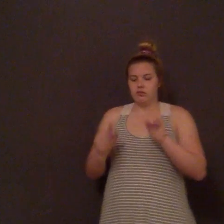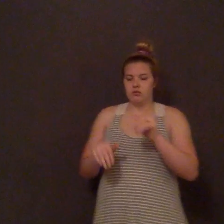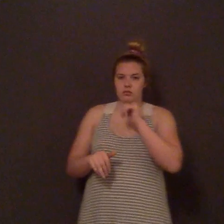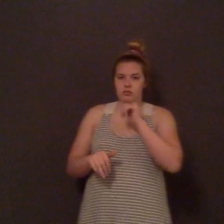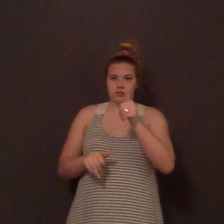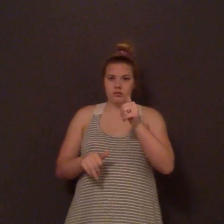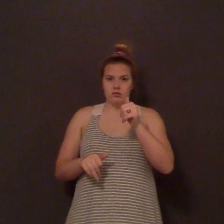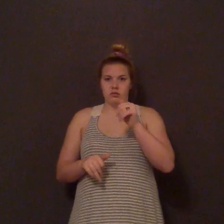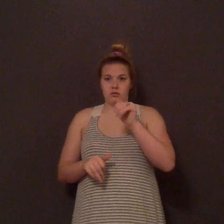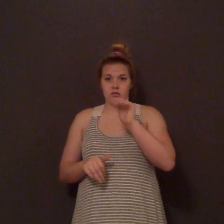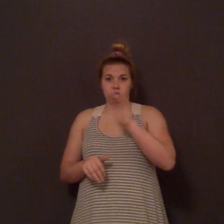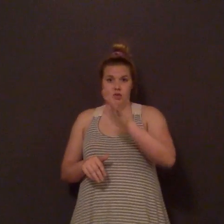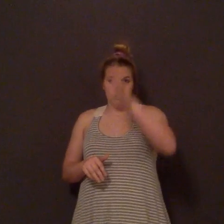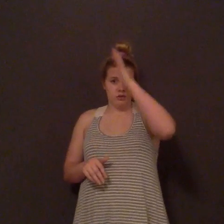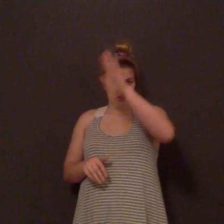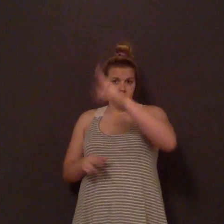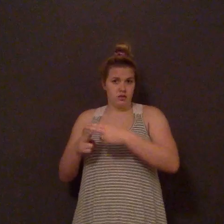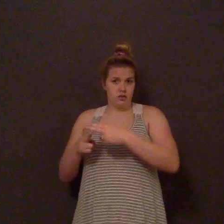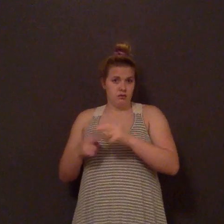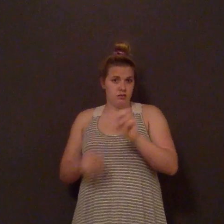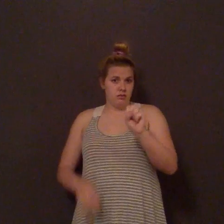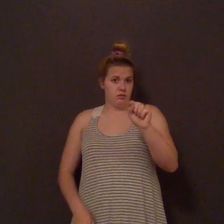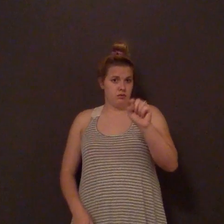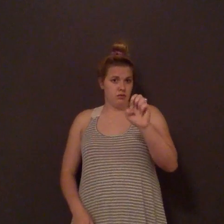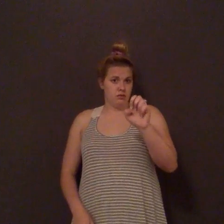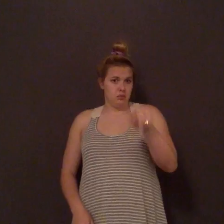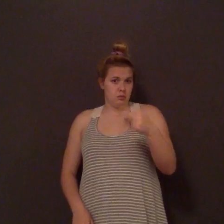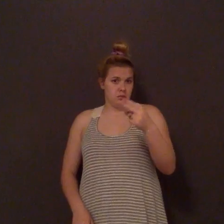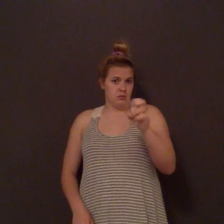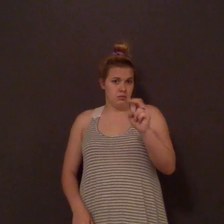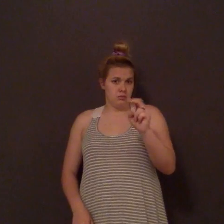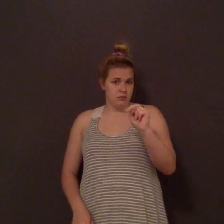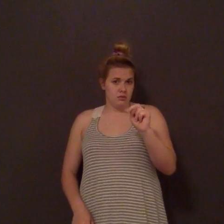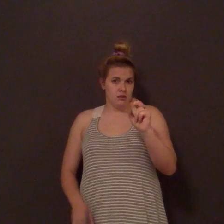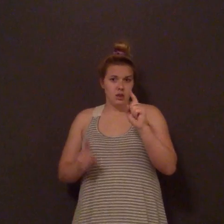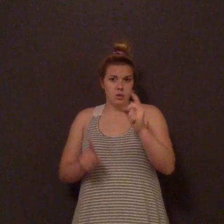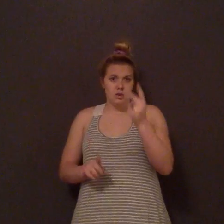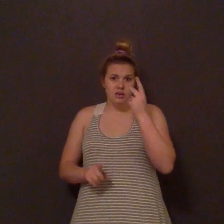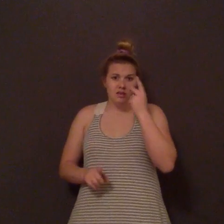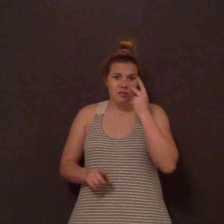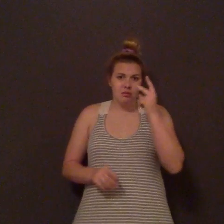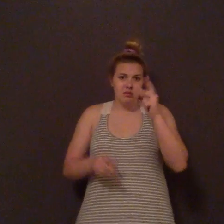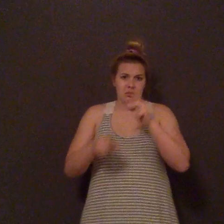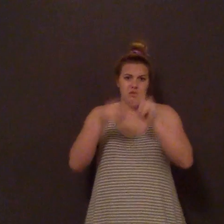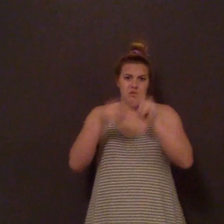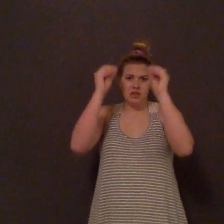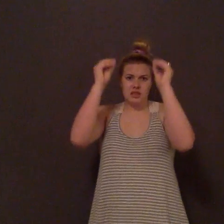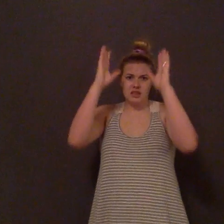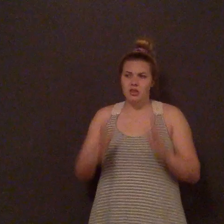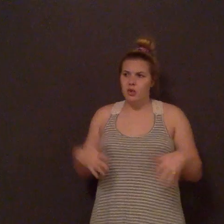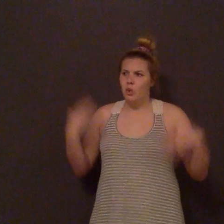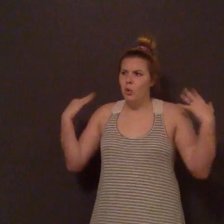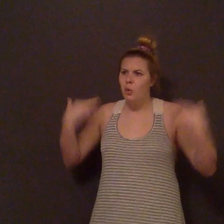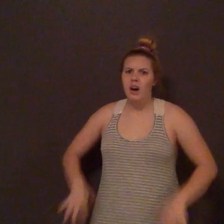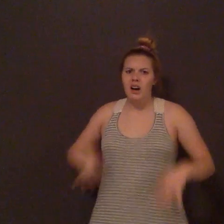father's name Stephen? I can't believe my father went to see one of my professors and then, like some self-righteous fundamentalist, gets into a discussion